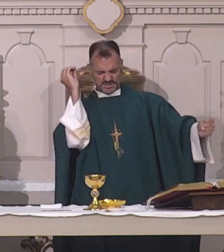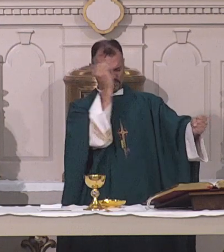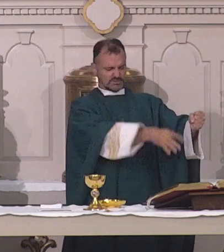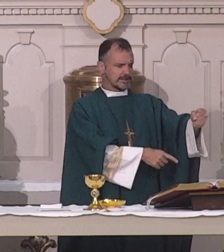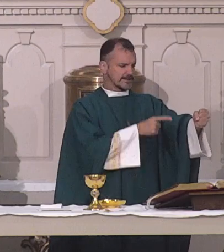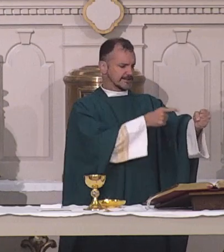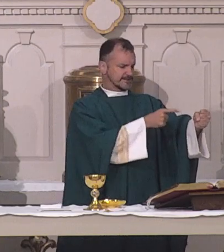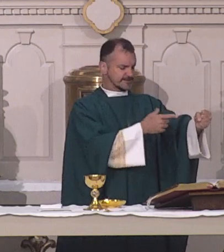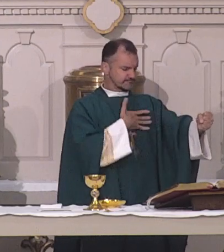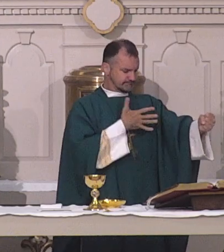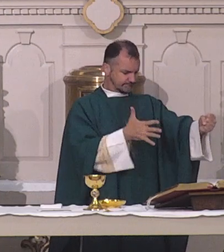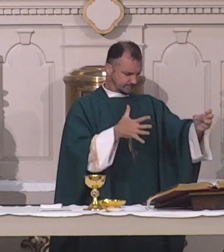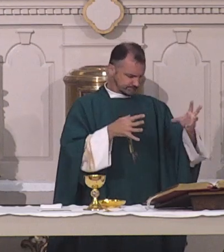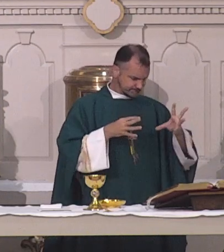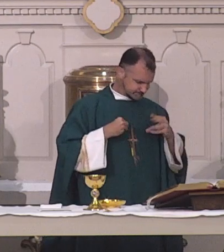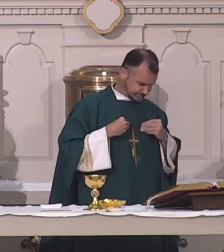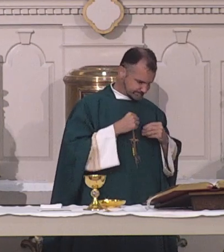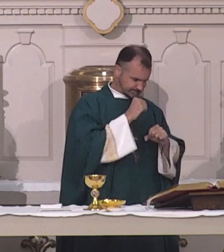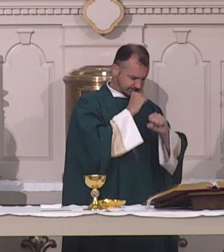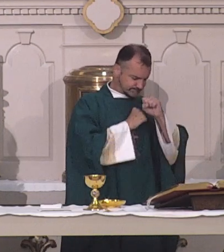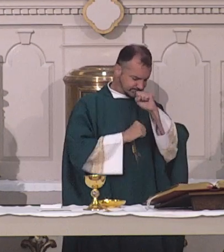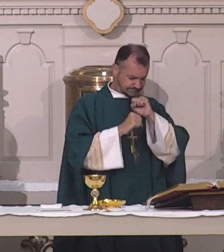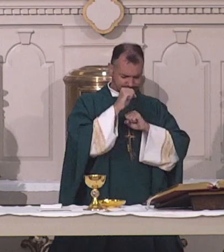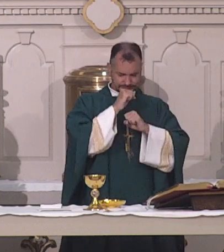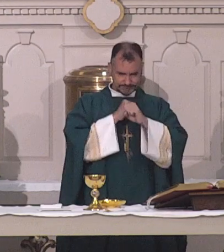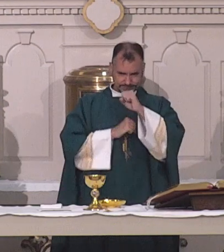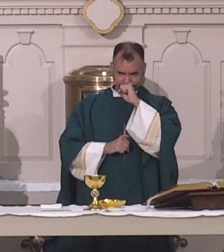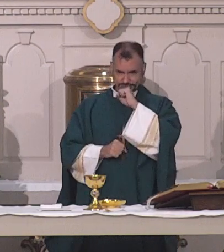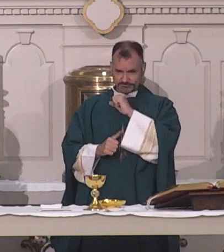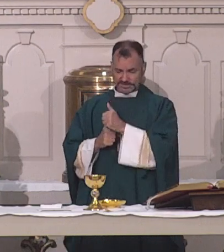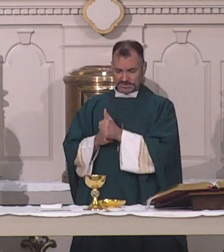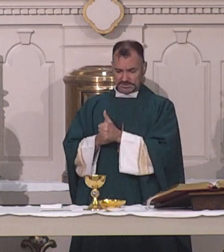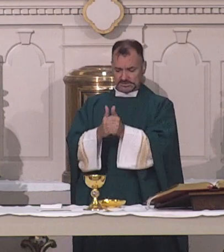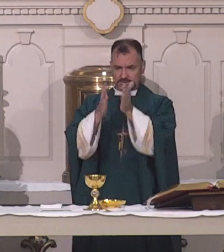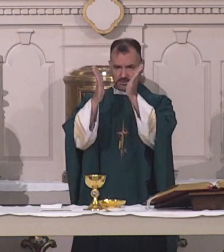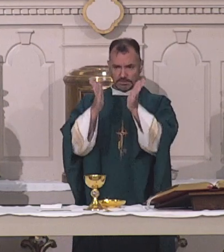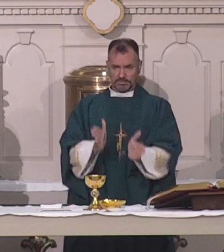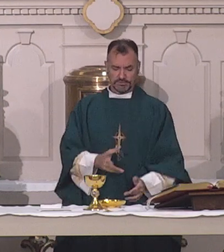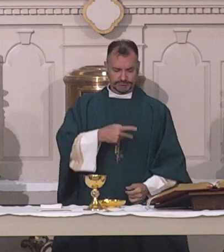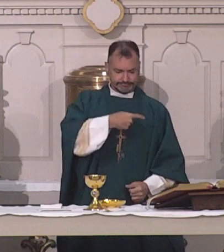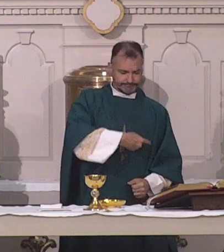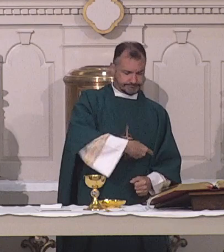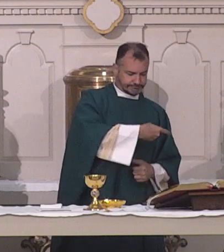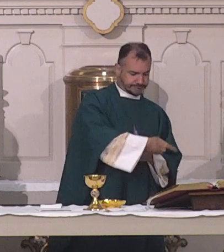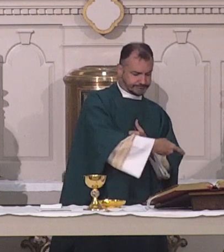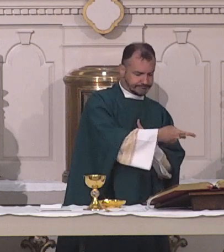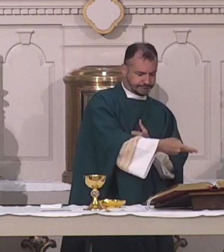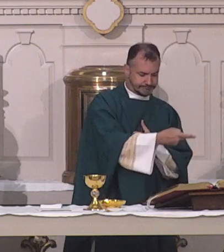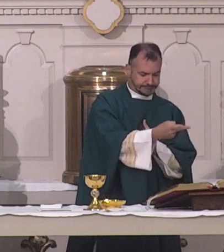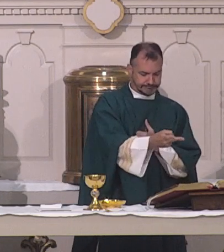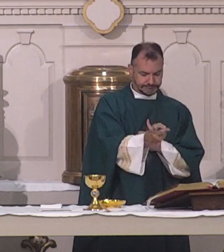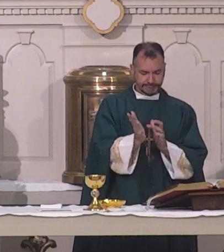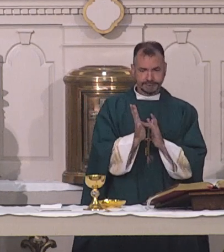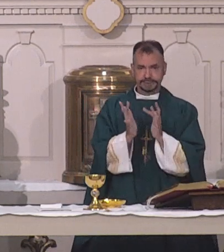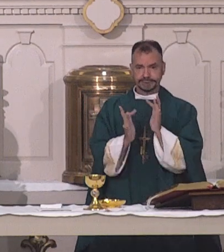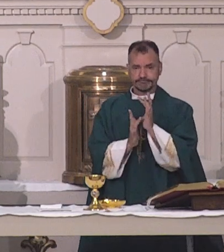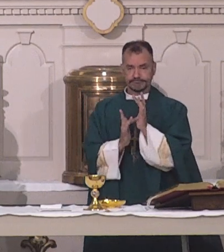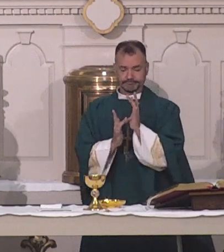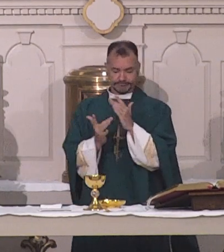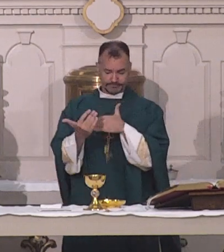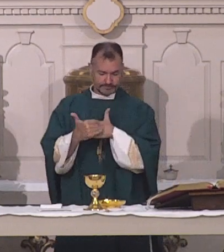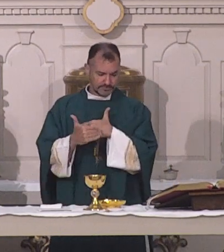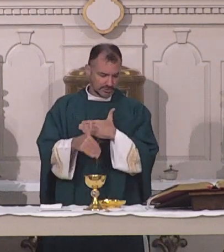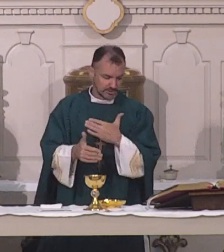At the time he was betrayed and entered willingly into his passion, he took